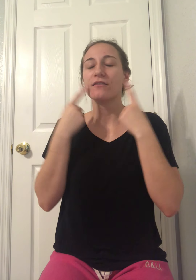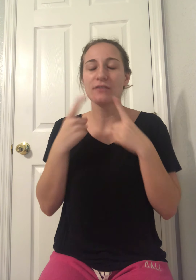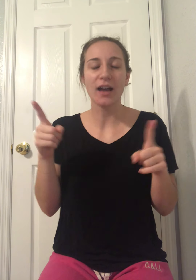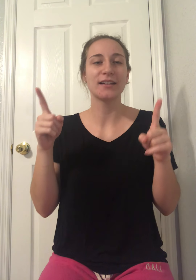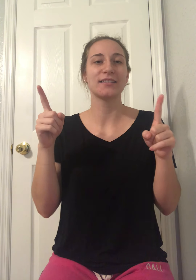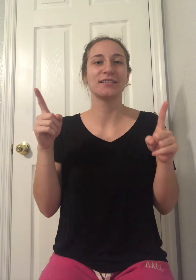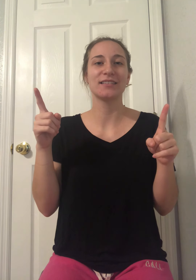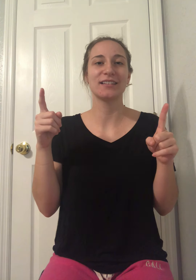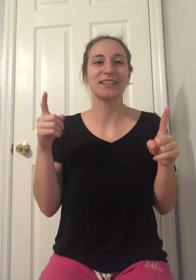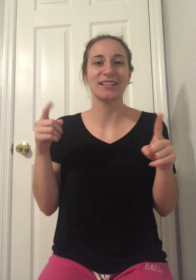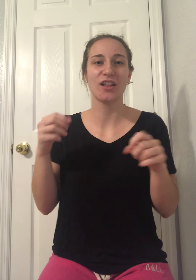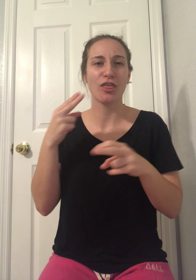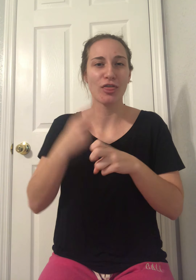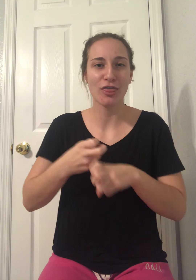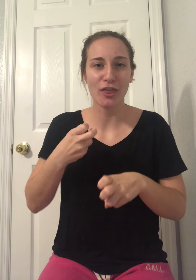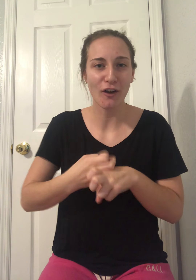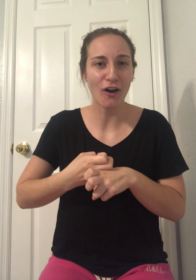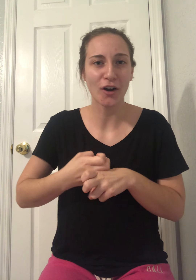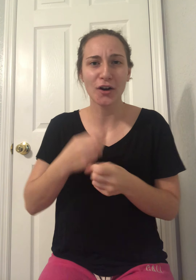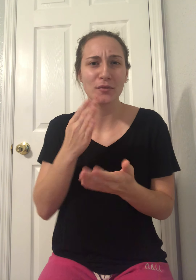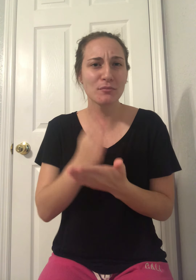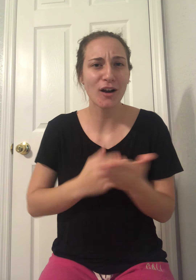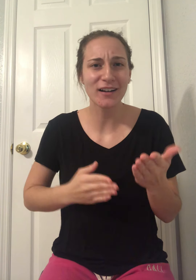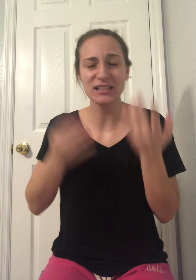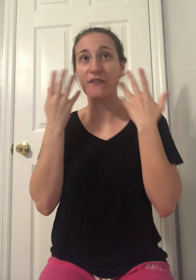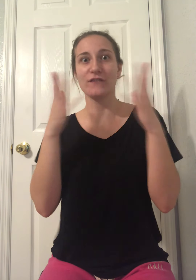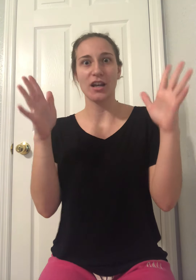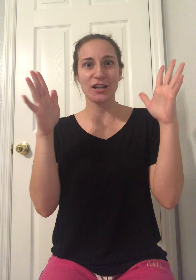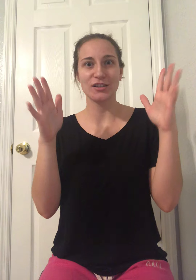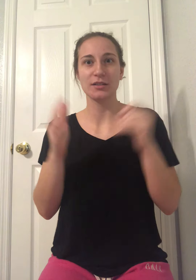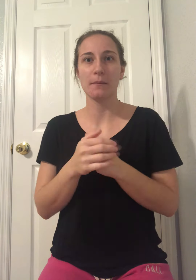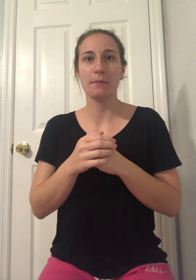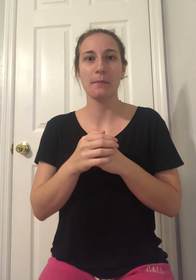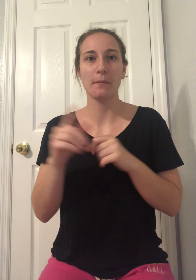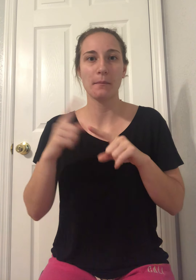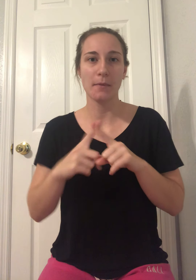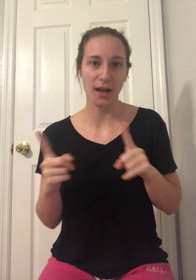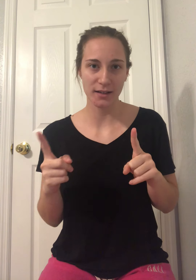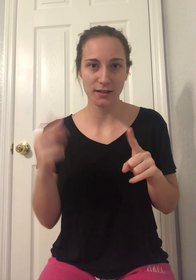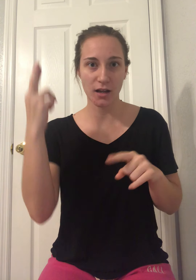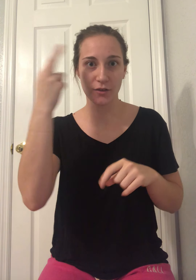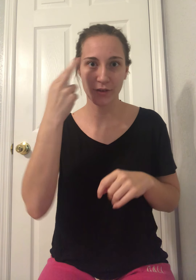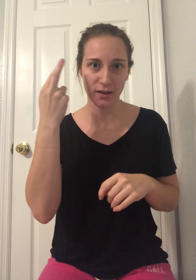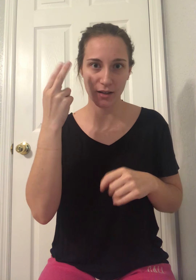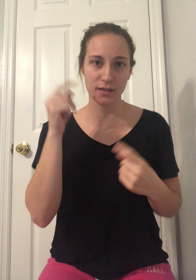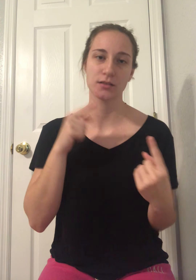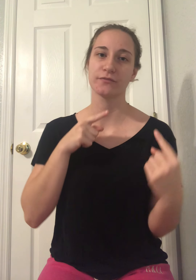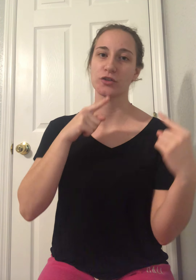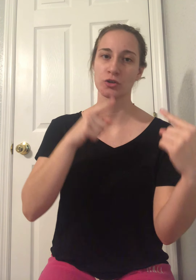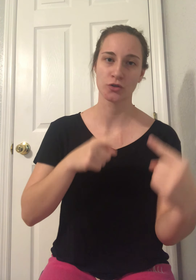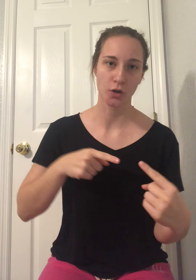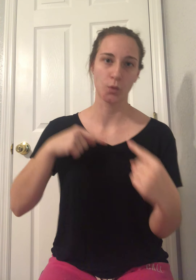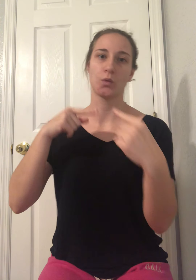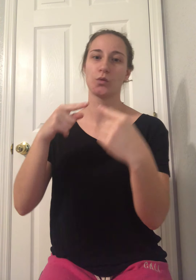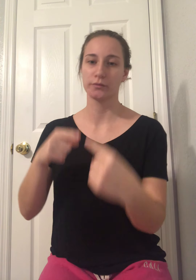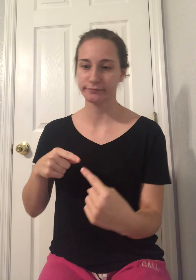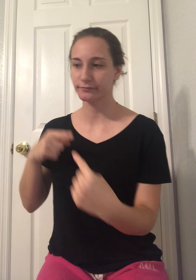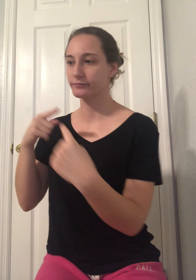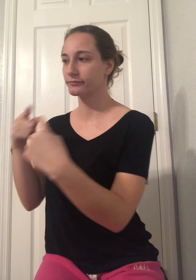were significant and challenging life transitions over, and over again,